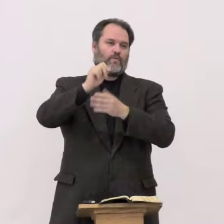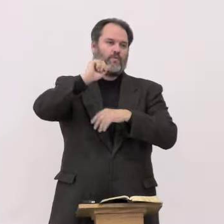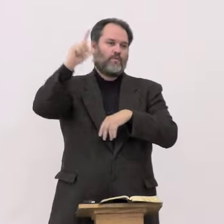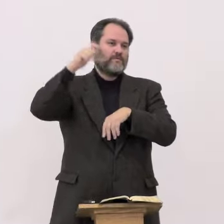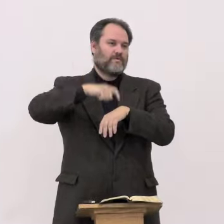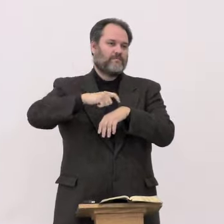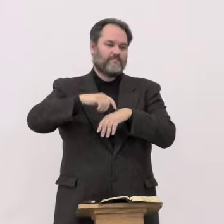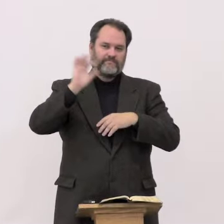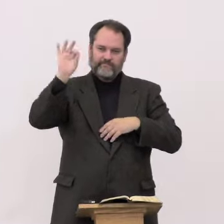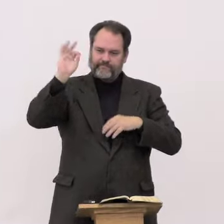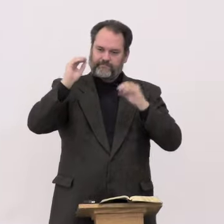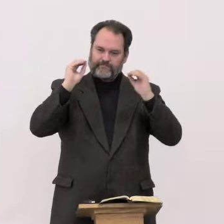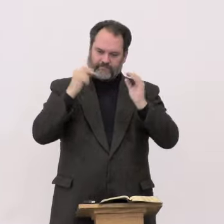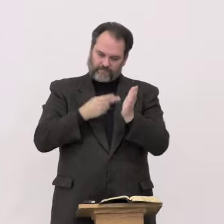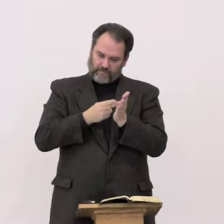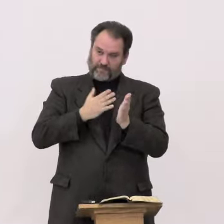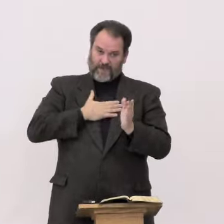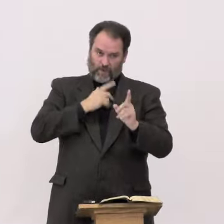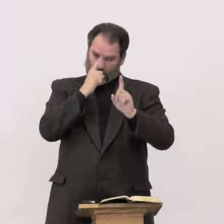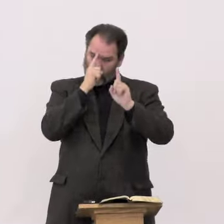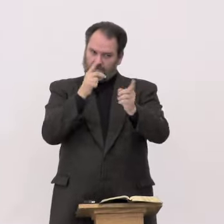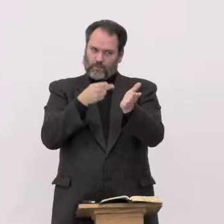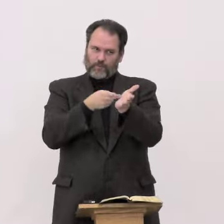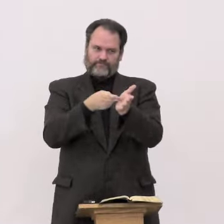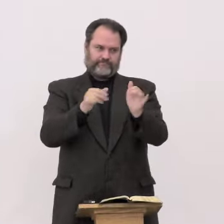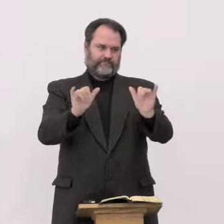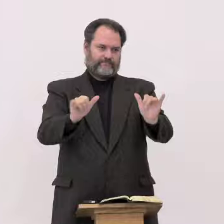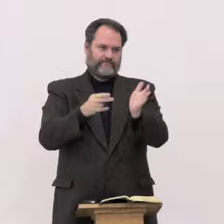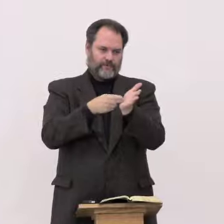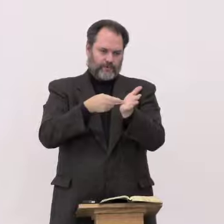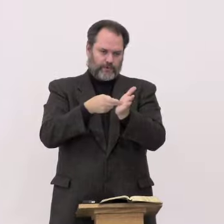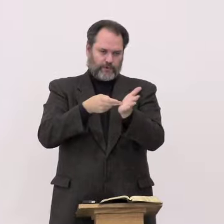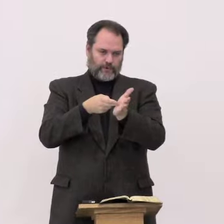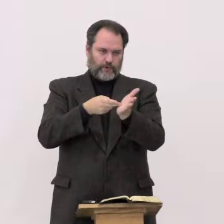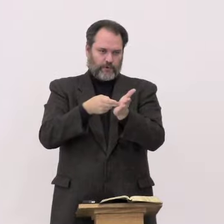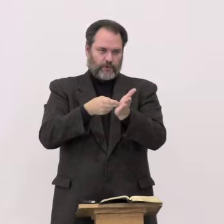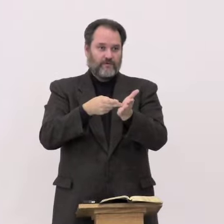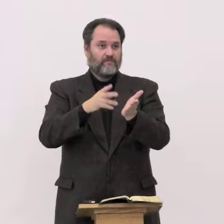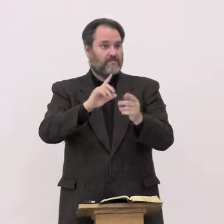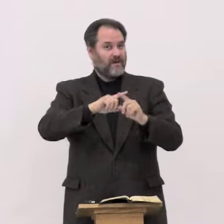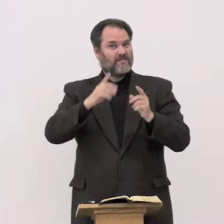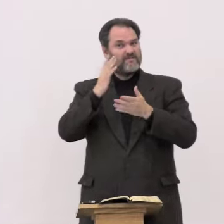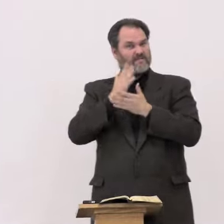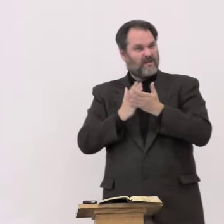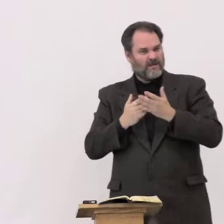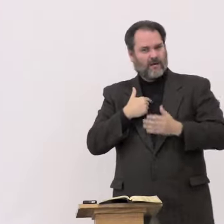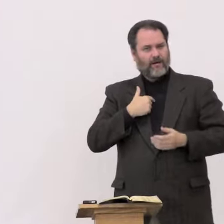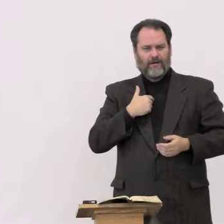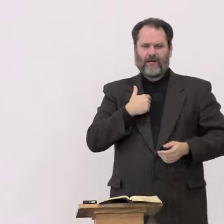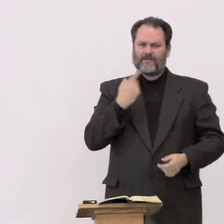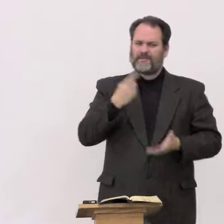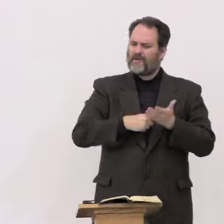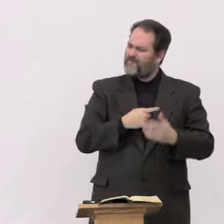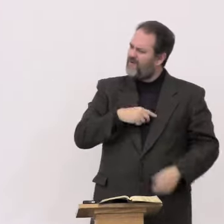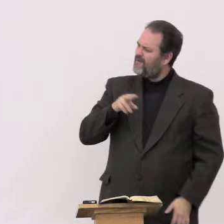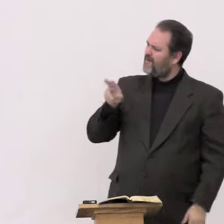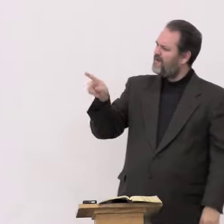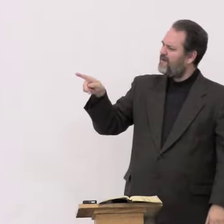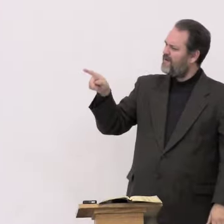be telling the truth all the time. My goal is to be truthful at all times. But sometimes I